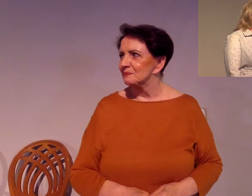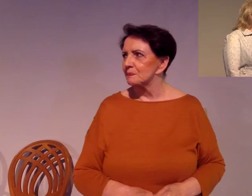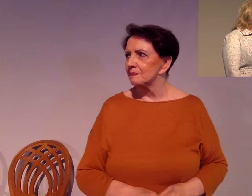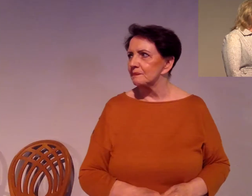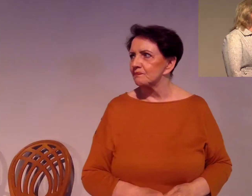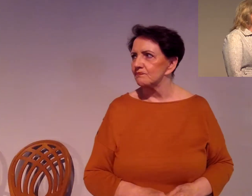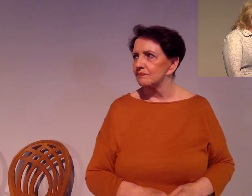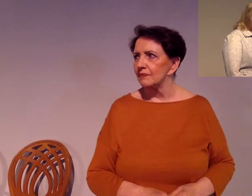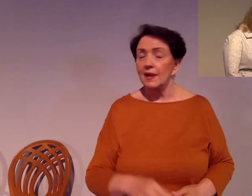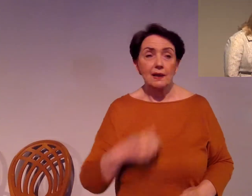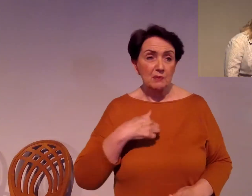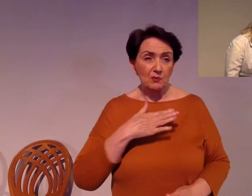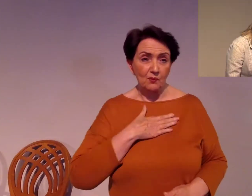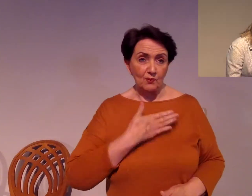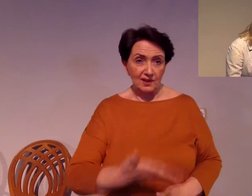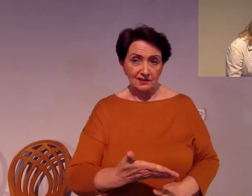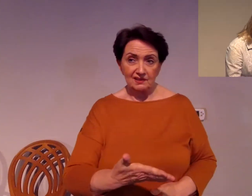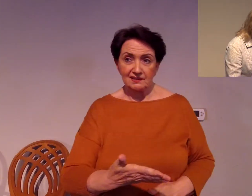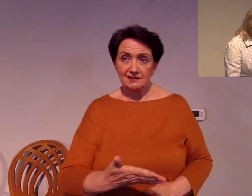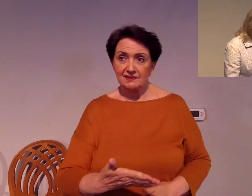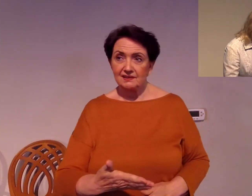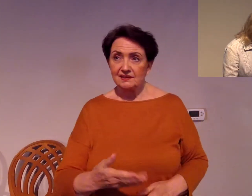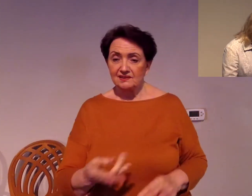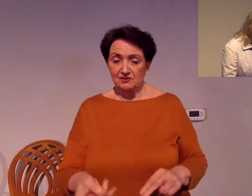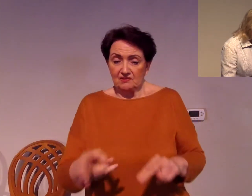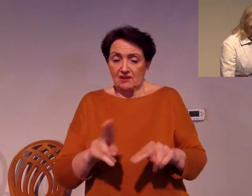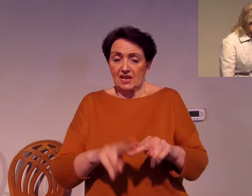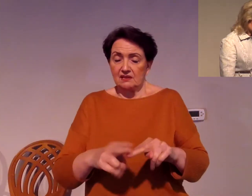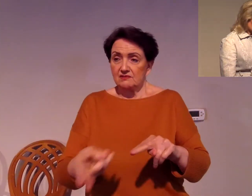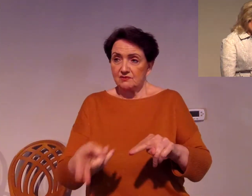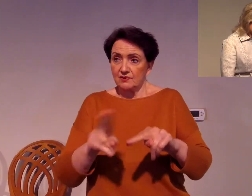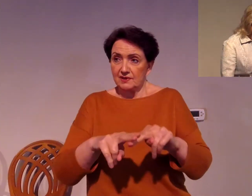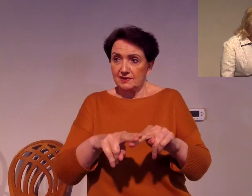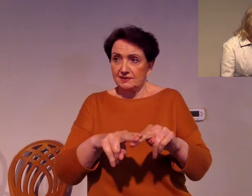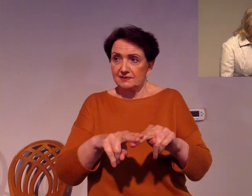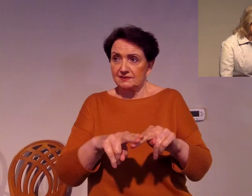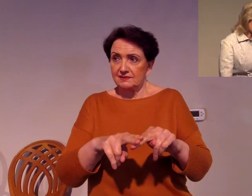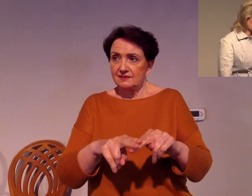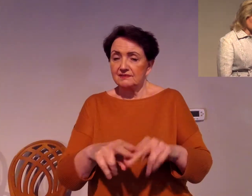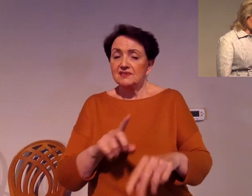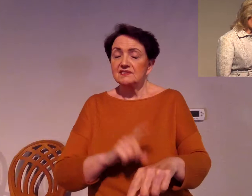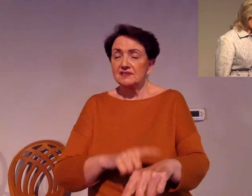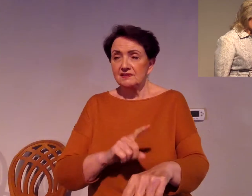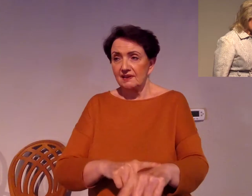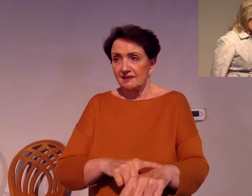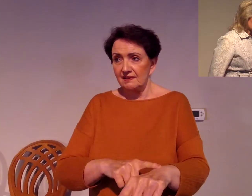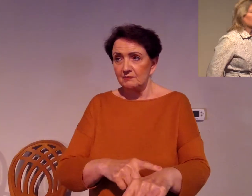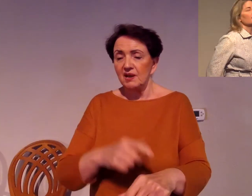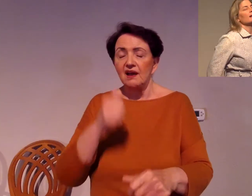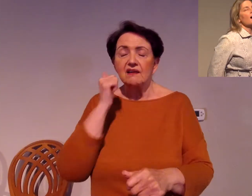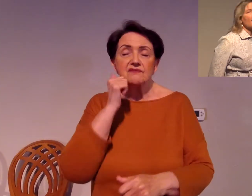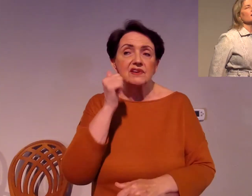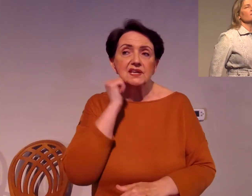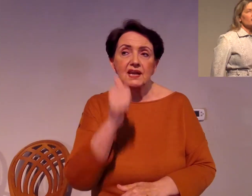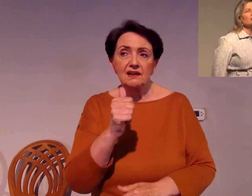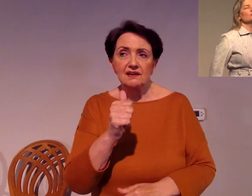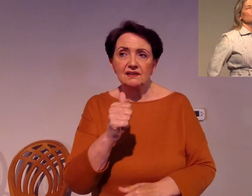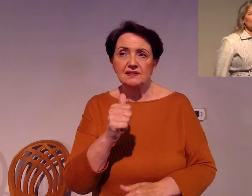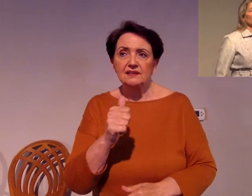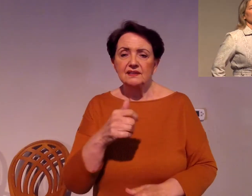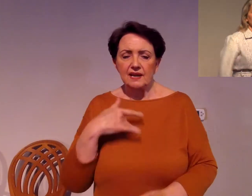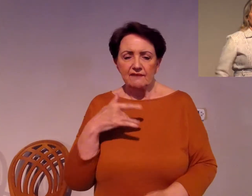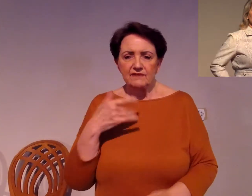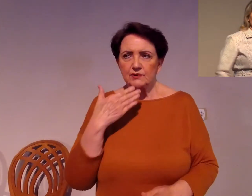Am I willing to increase the amount of time every day that I